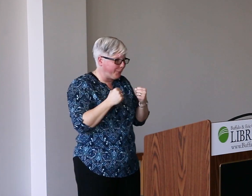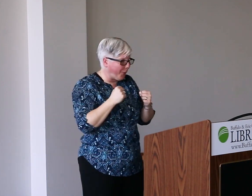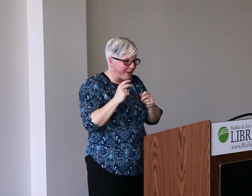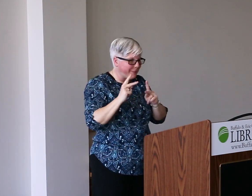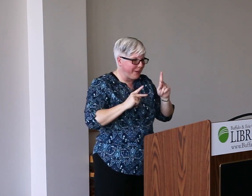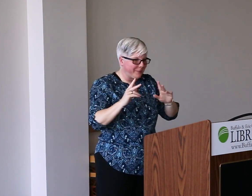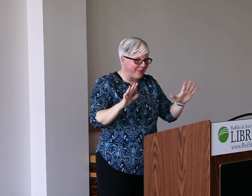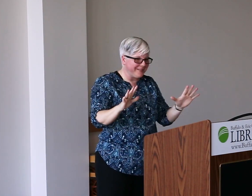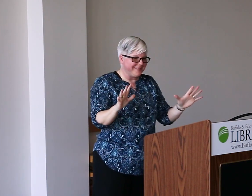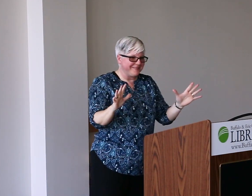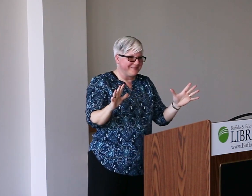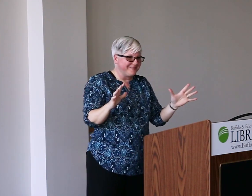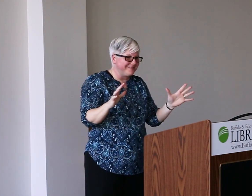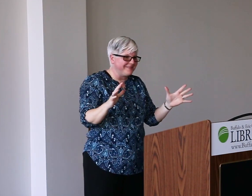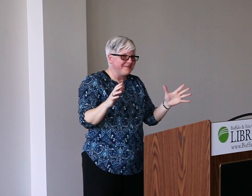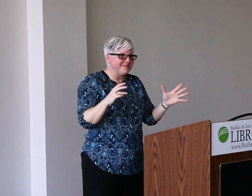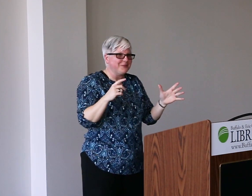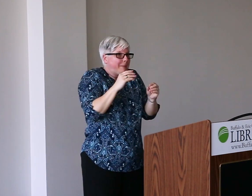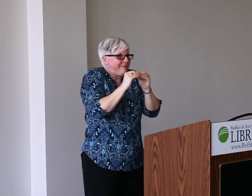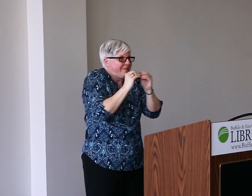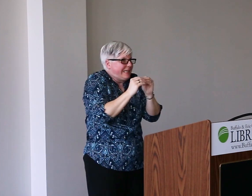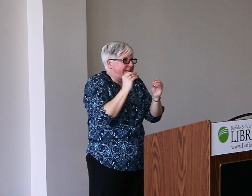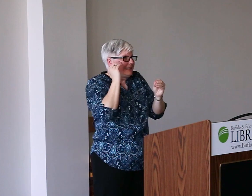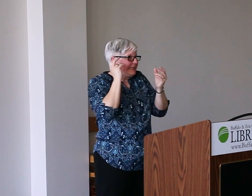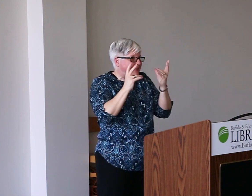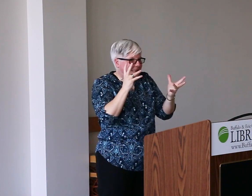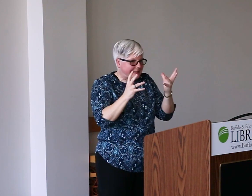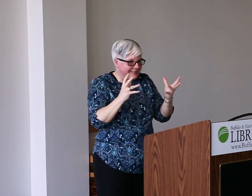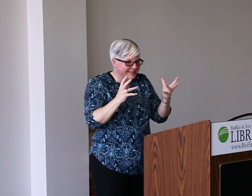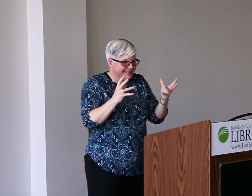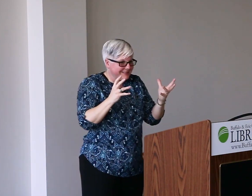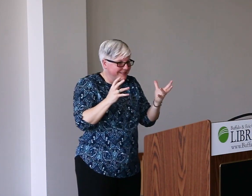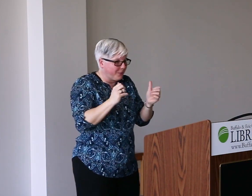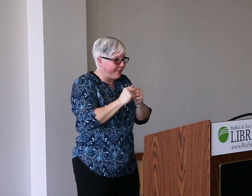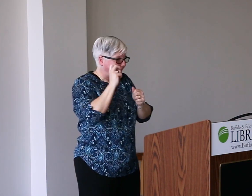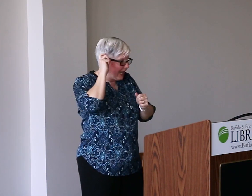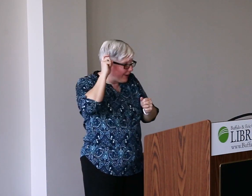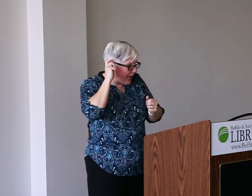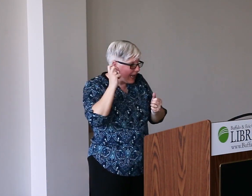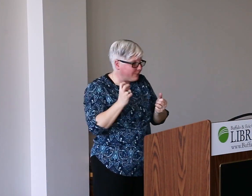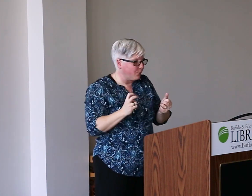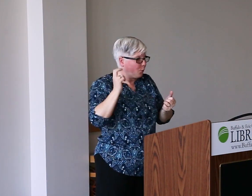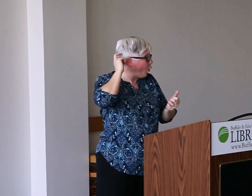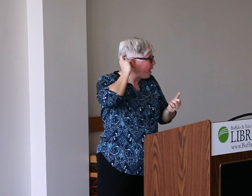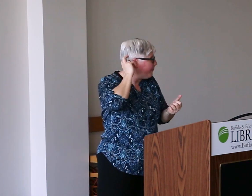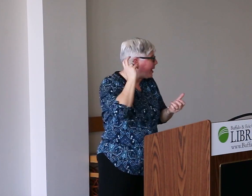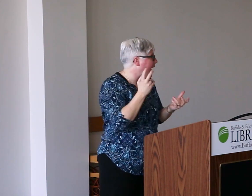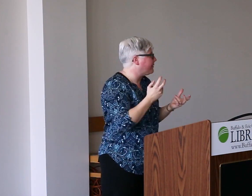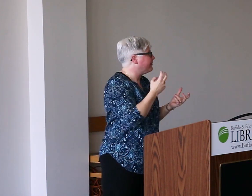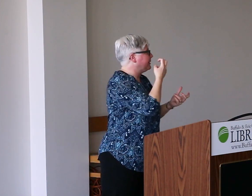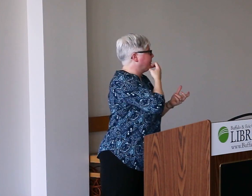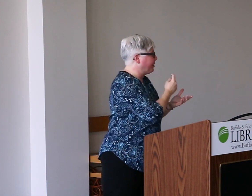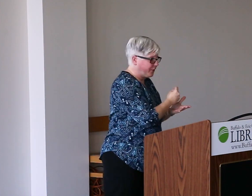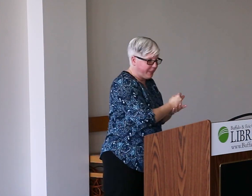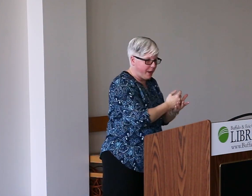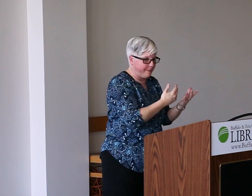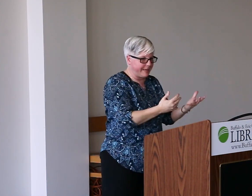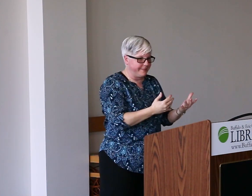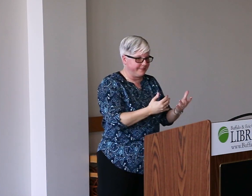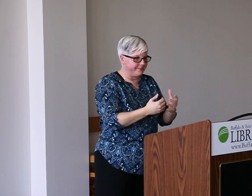We're not broken people. We don't need to be fixed, you know, with hearing aids or cochlear implants or